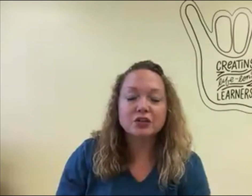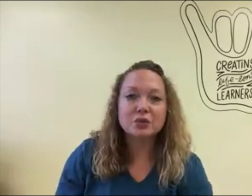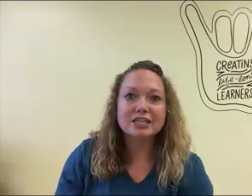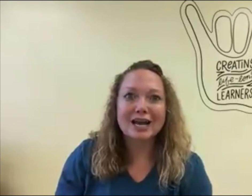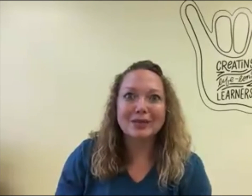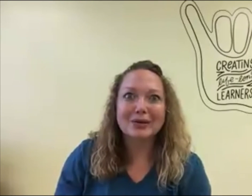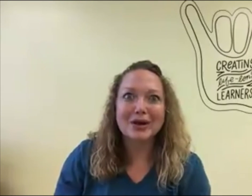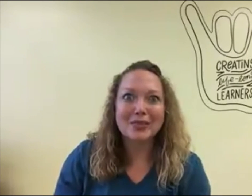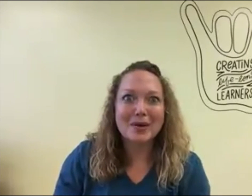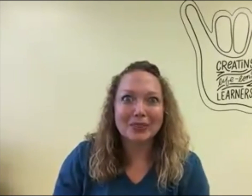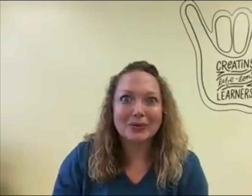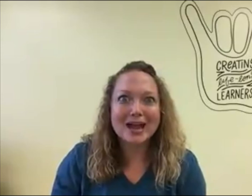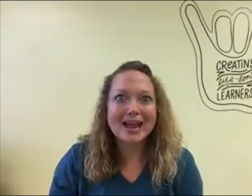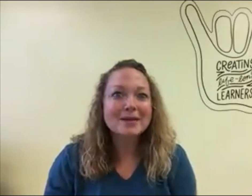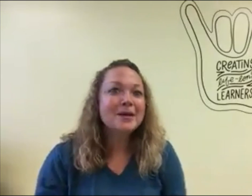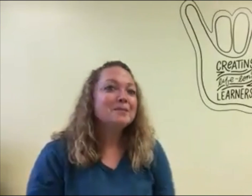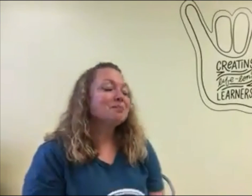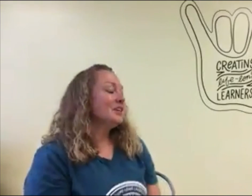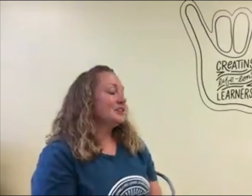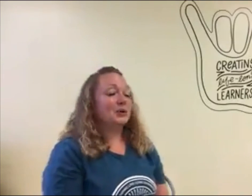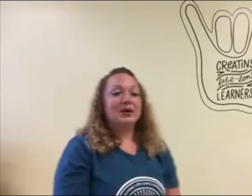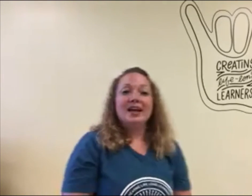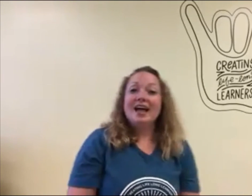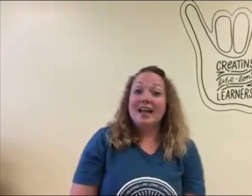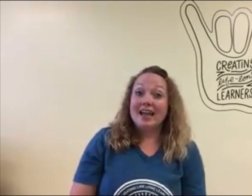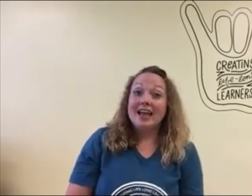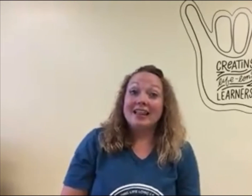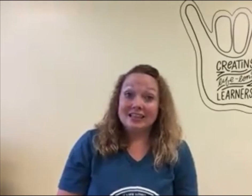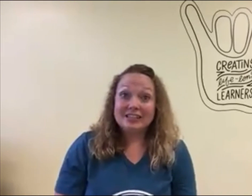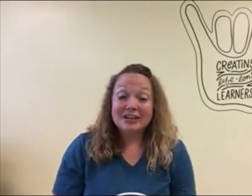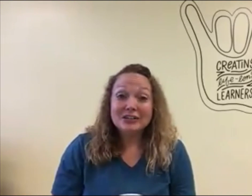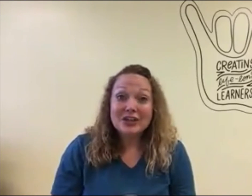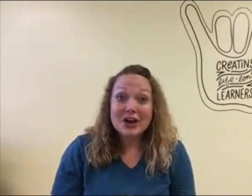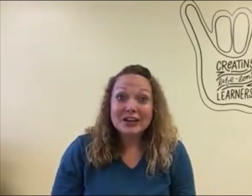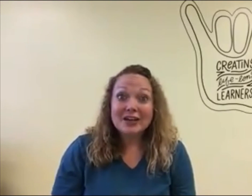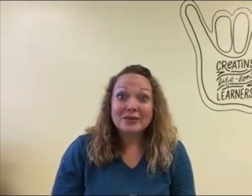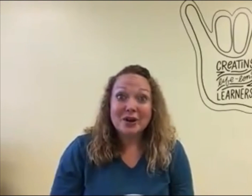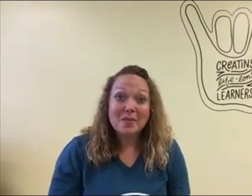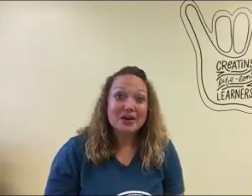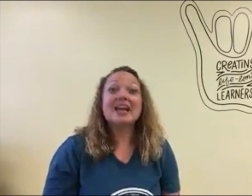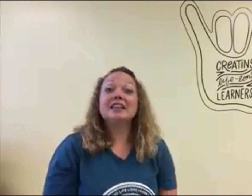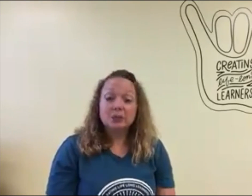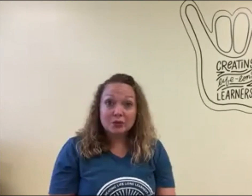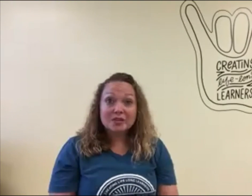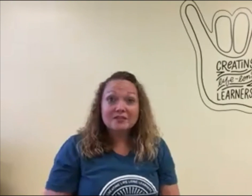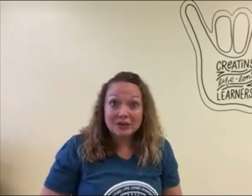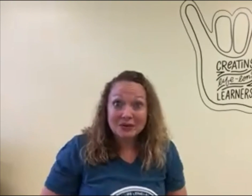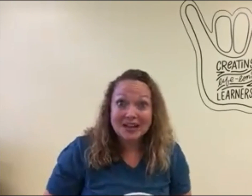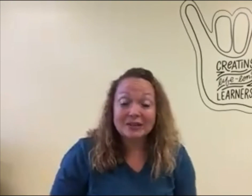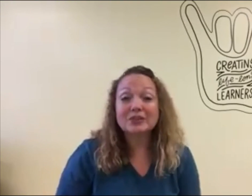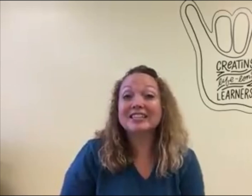on in the month, okay? So let's sing our song and read our book and then we'll review and then we'll sing our goodbye song,